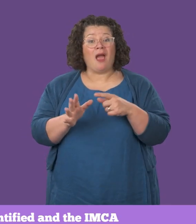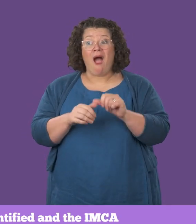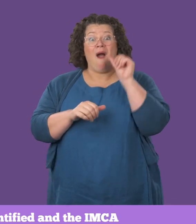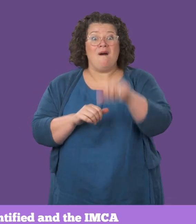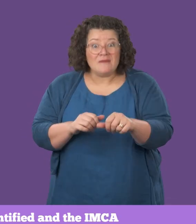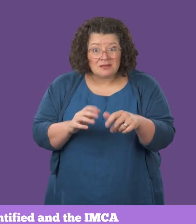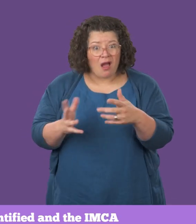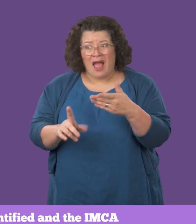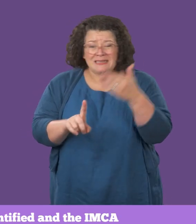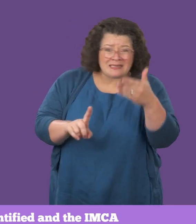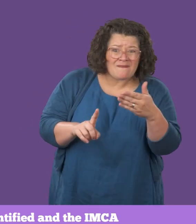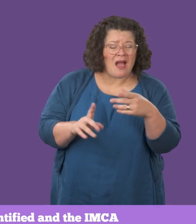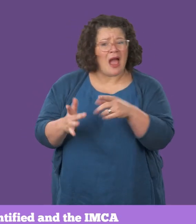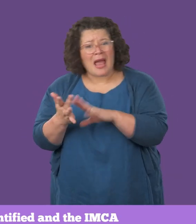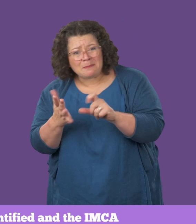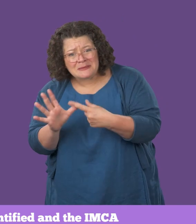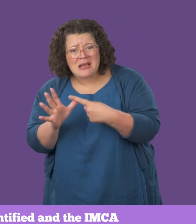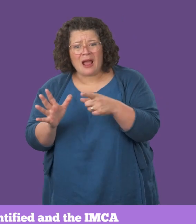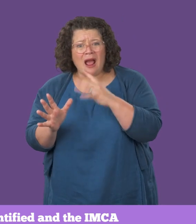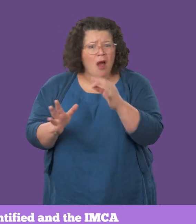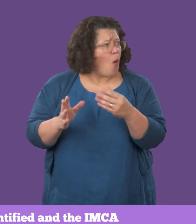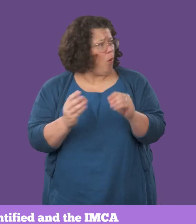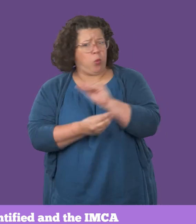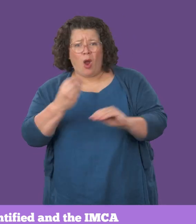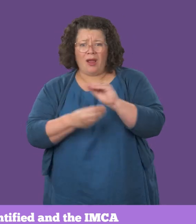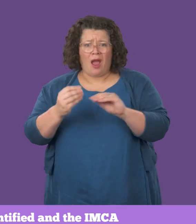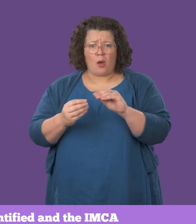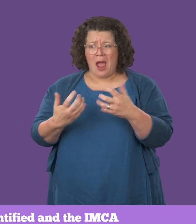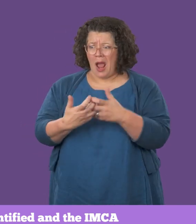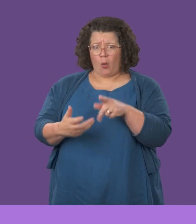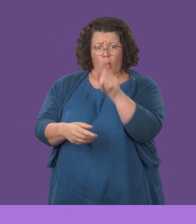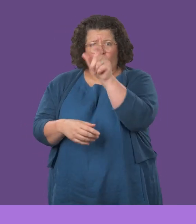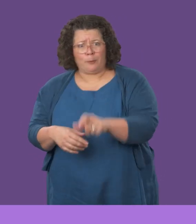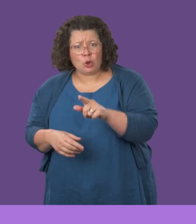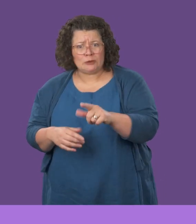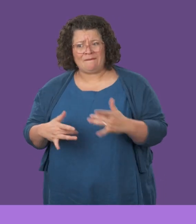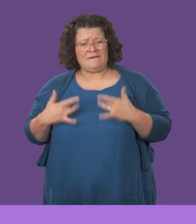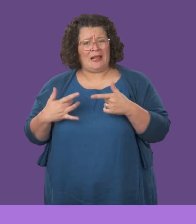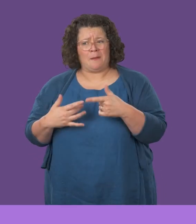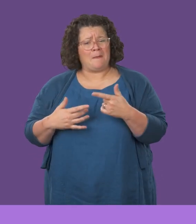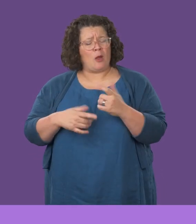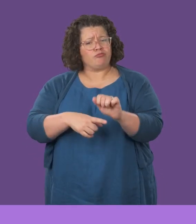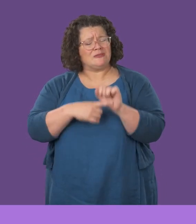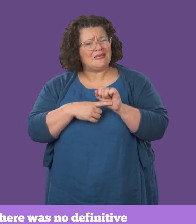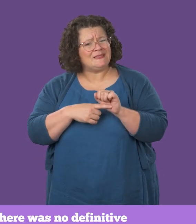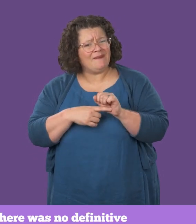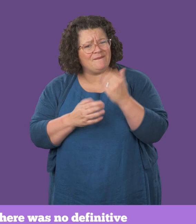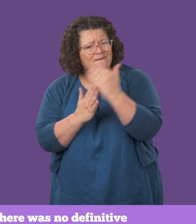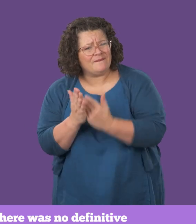been identified, and the IMCA might be asked to help work out how the person feels about the protective measures. But the point here is that there was